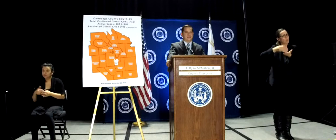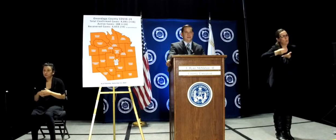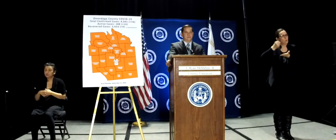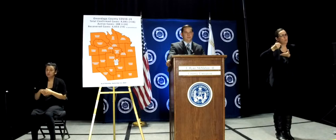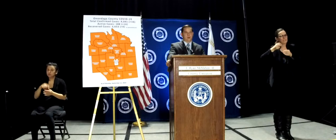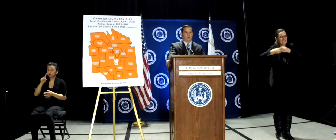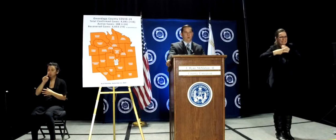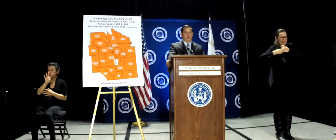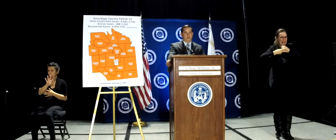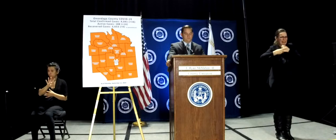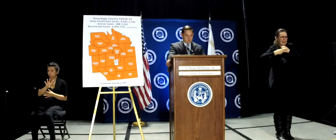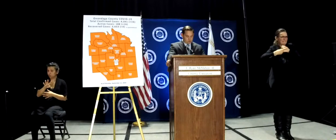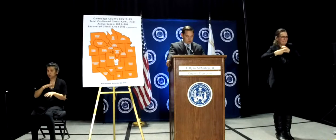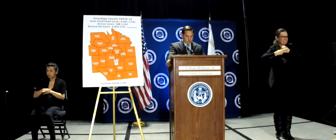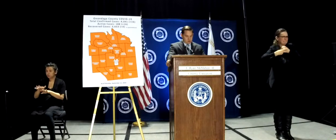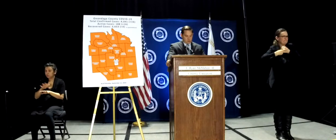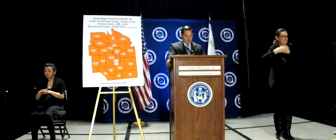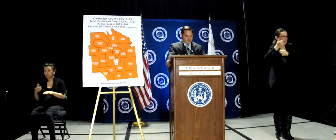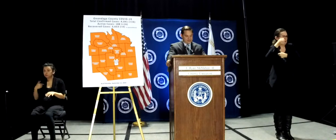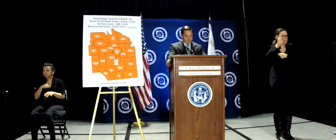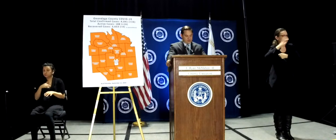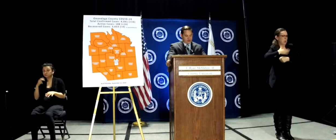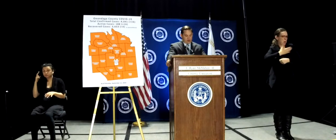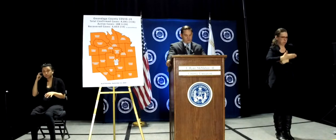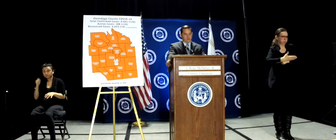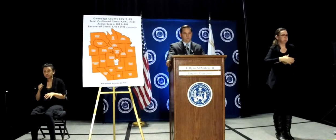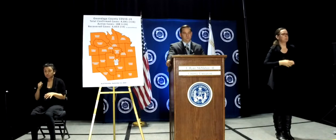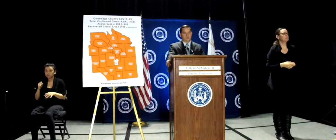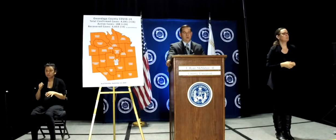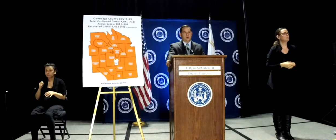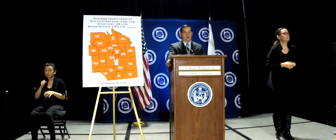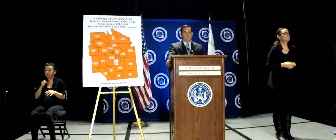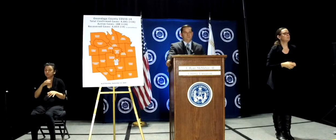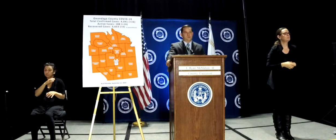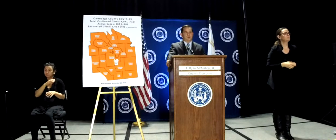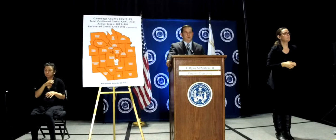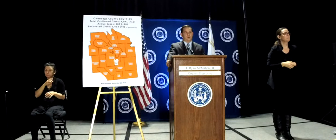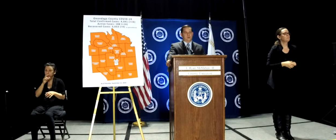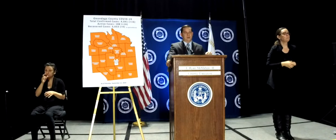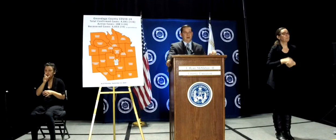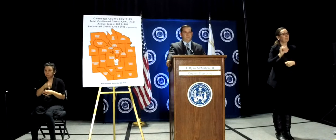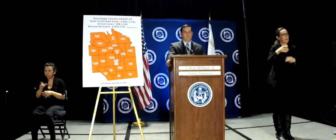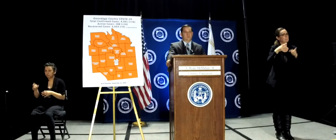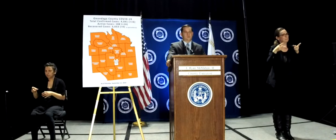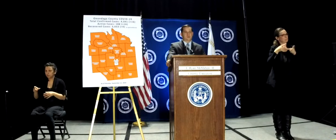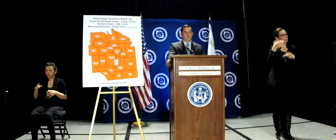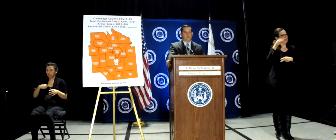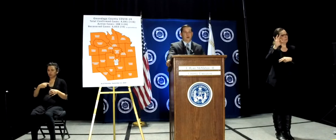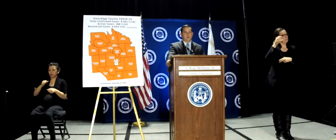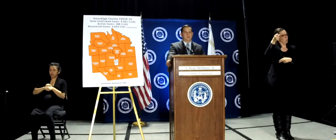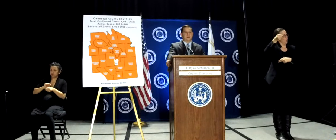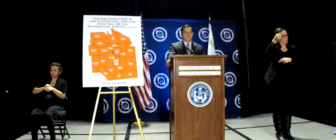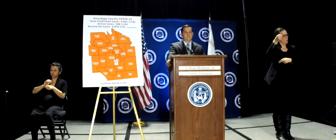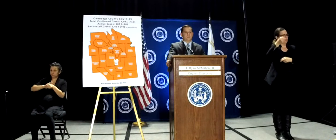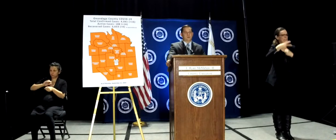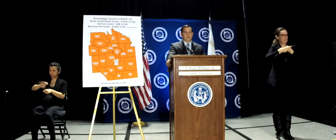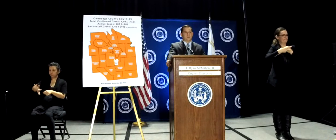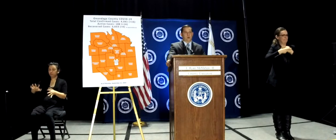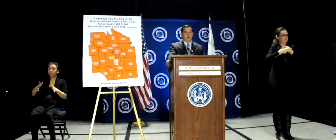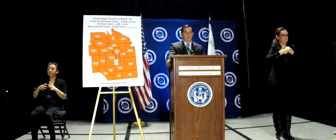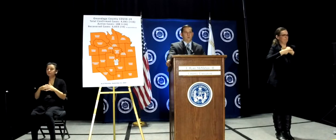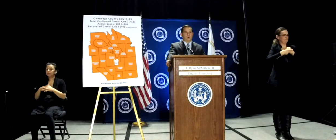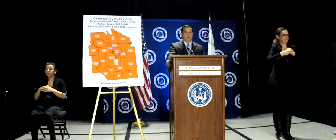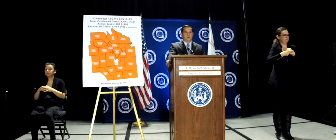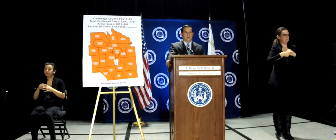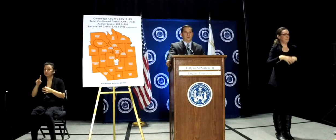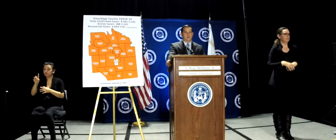become vacant that we're holding, and we had 7 layoffs. Certainly not the position we want to be in,